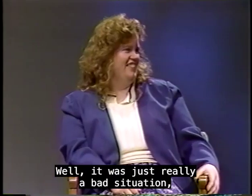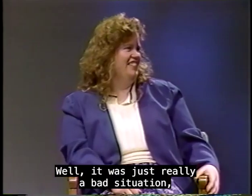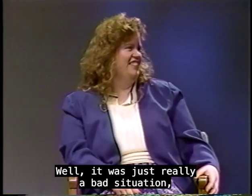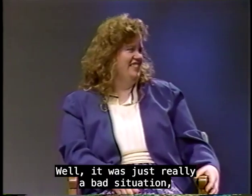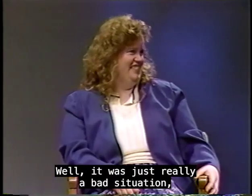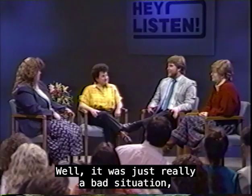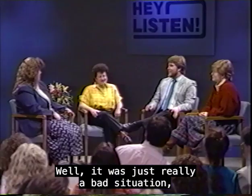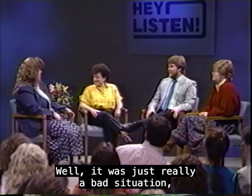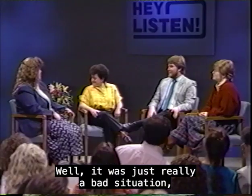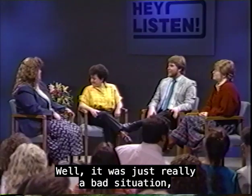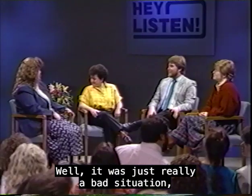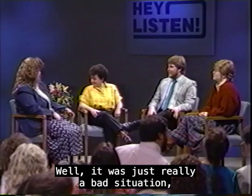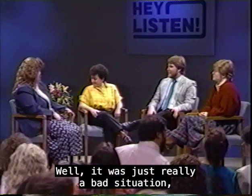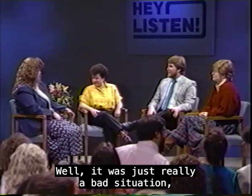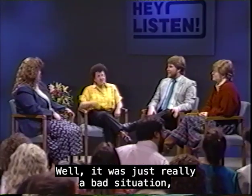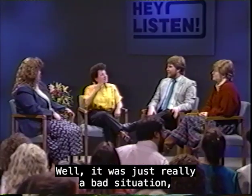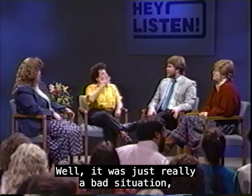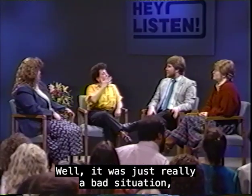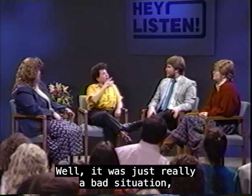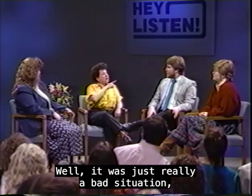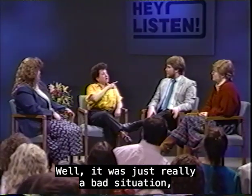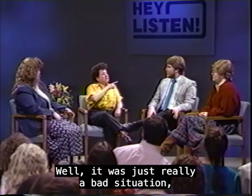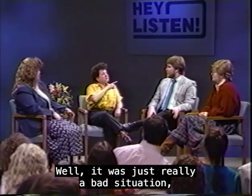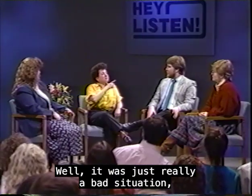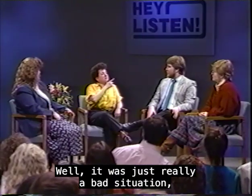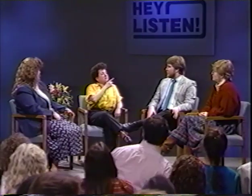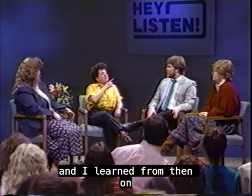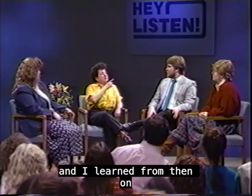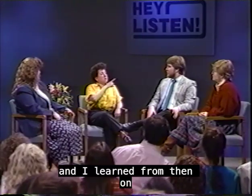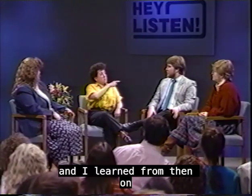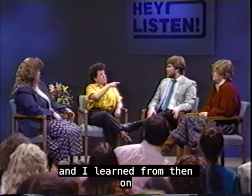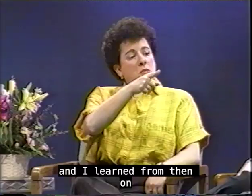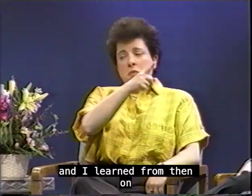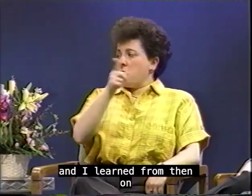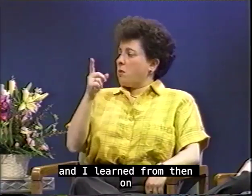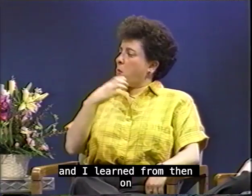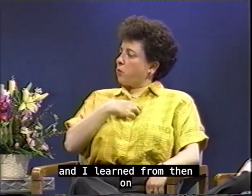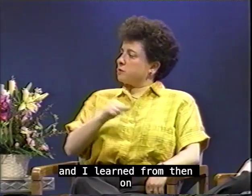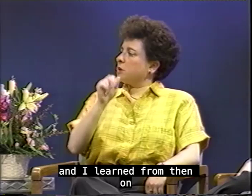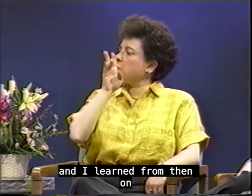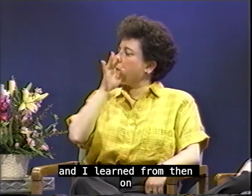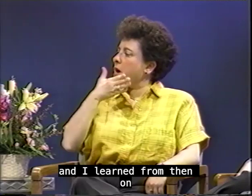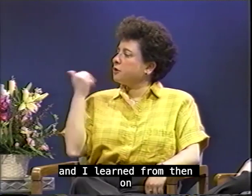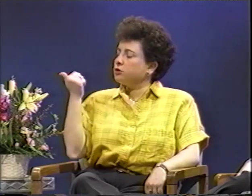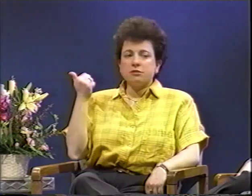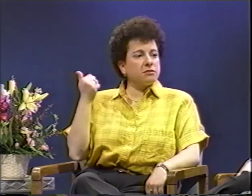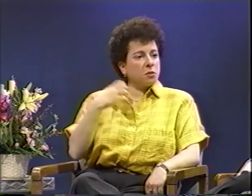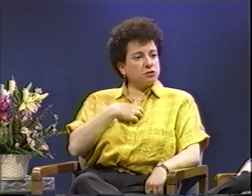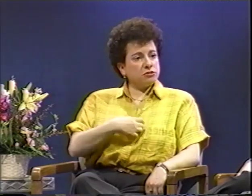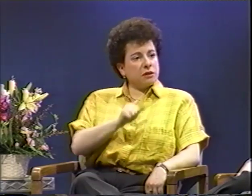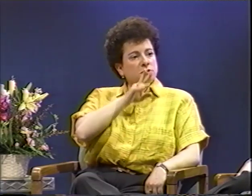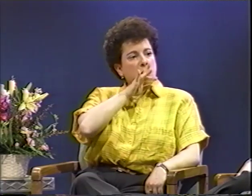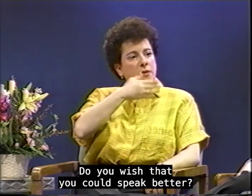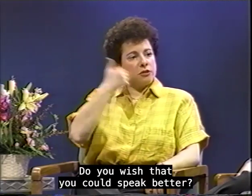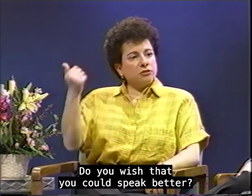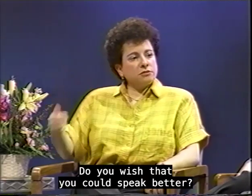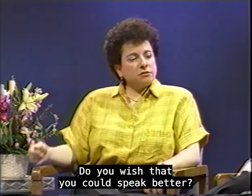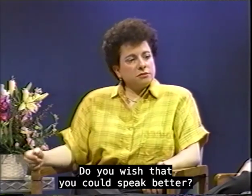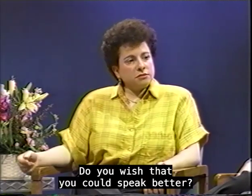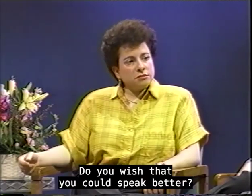Well, it was just really a bad situation. I learned from then on not to speak in public. Do you wish that you could speak